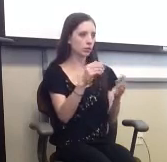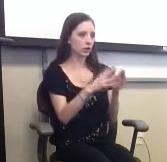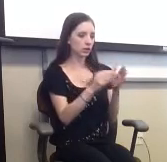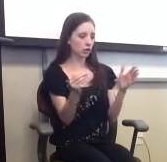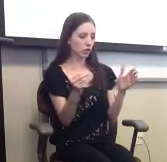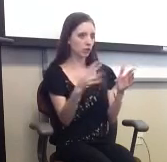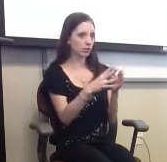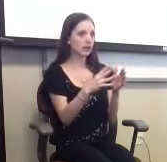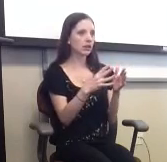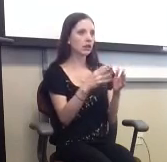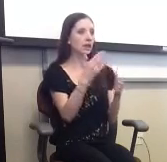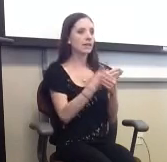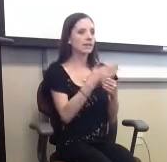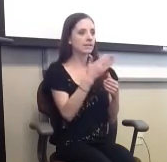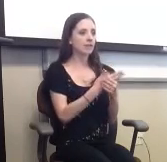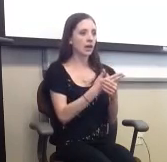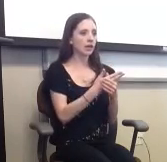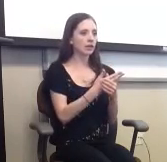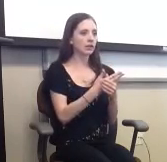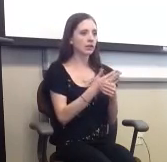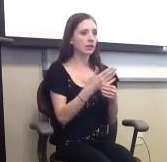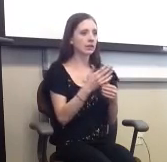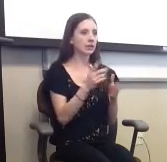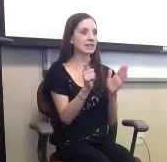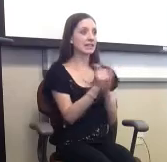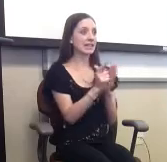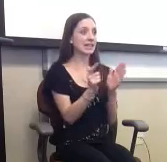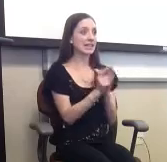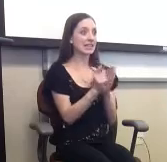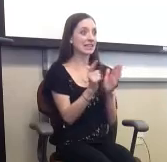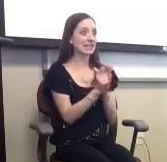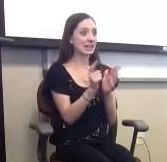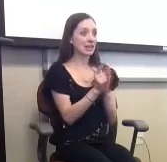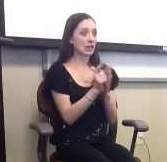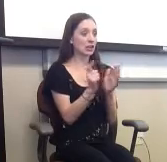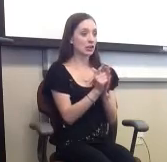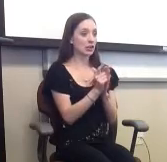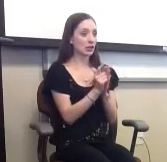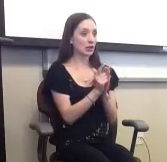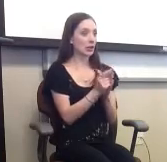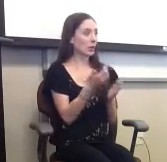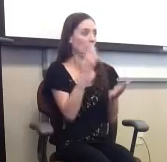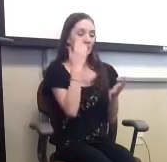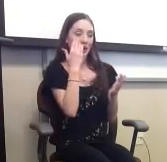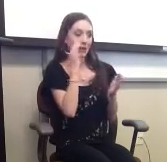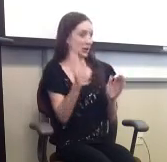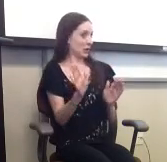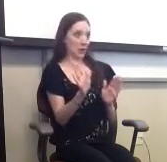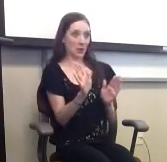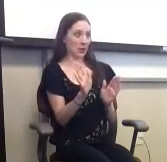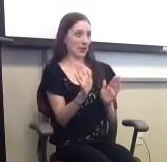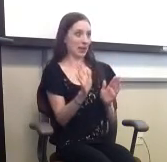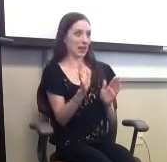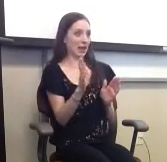illegal. We didn't know that. We used to train people, best practice was to take a copy of the prescription. Do